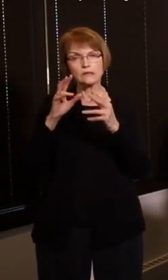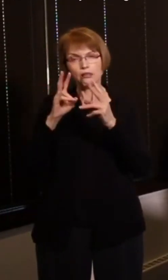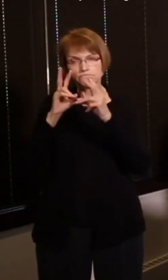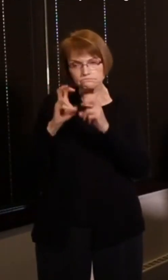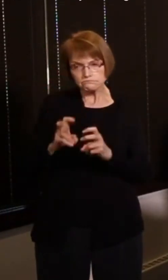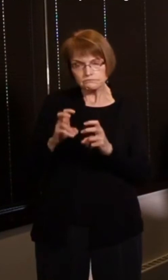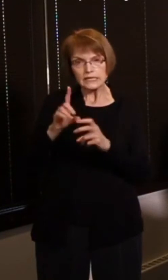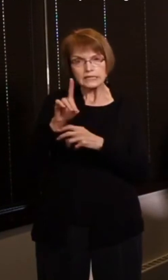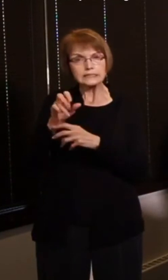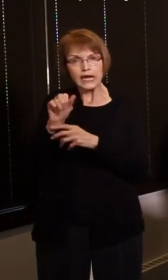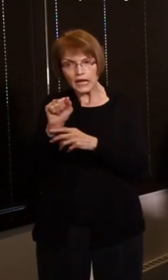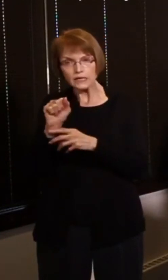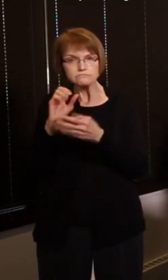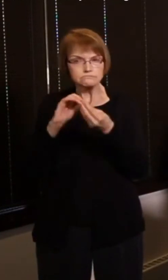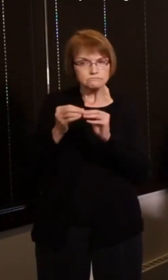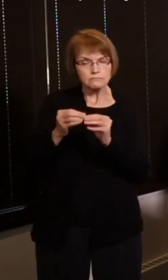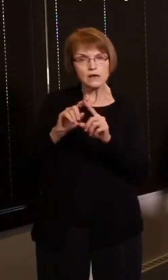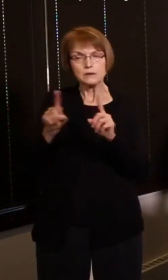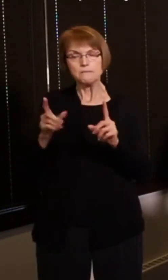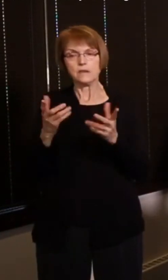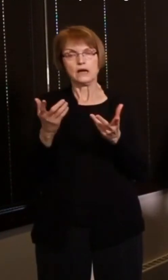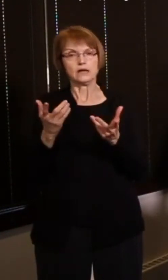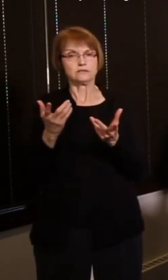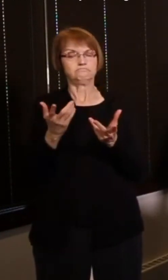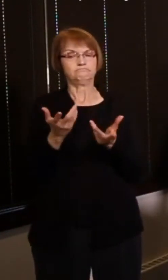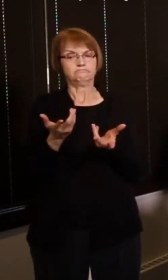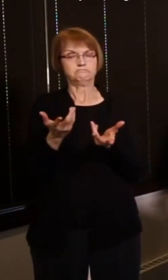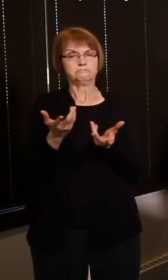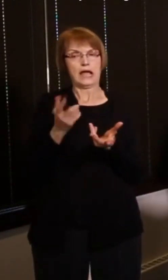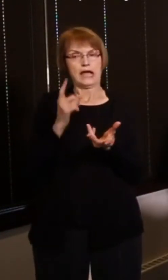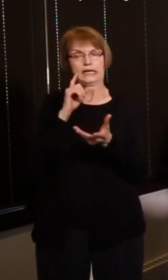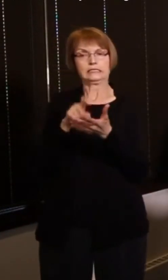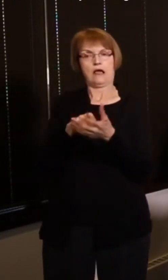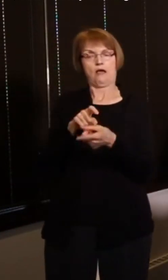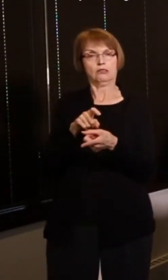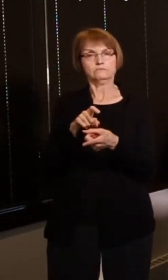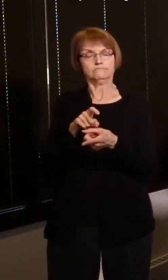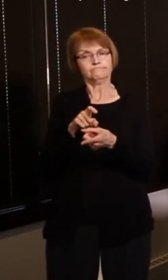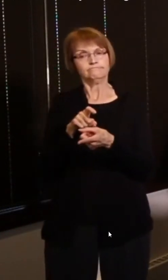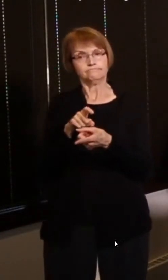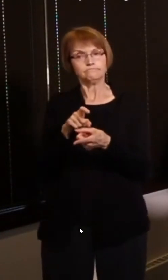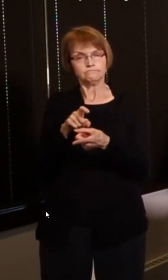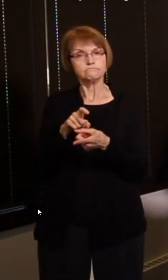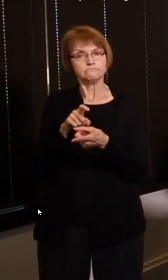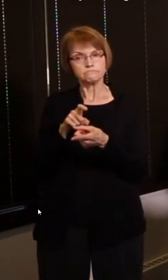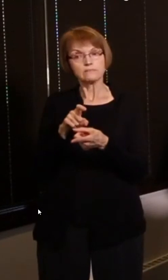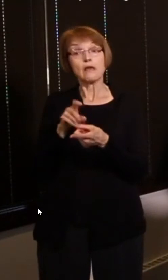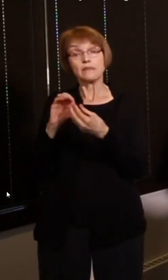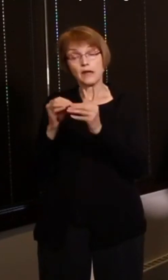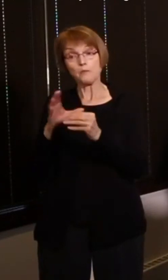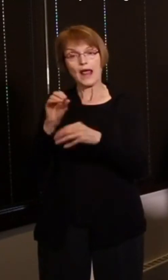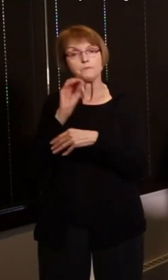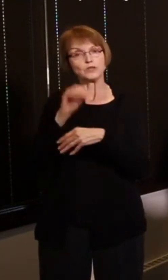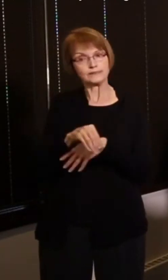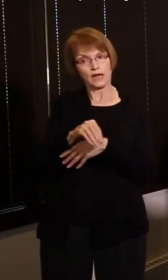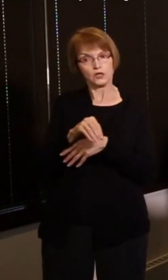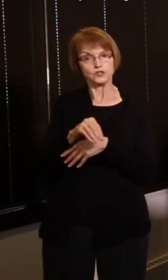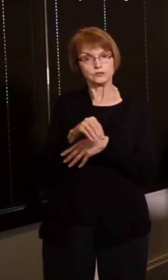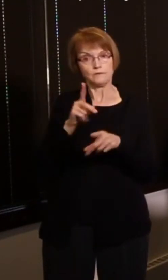but I can see just grossly looking at the data that the amount and the percentage